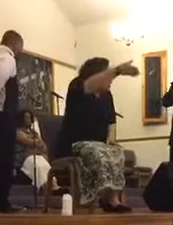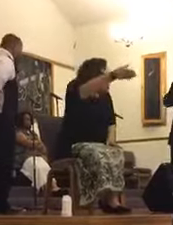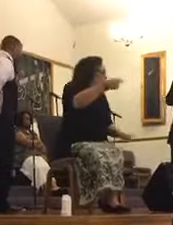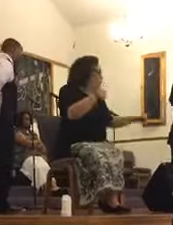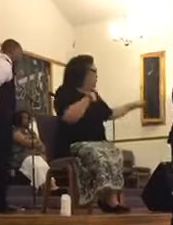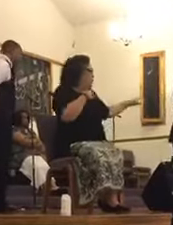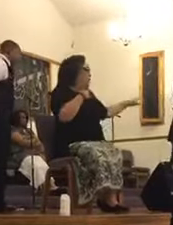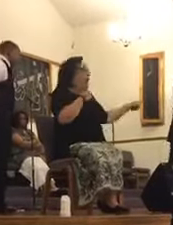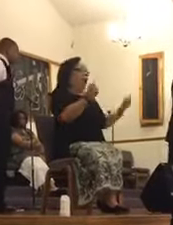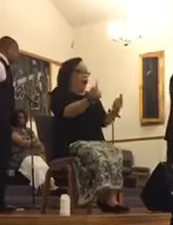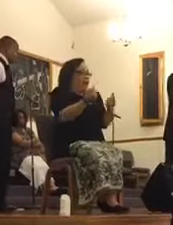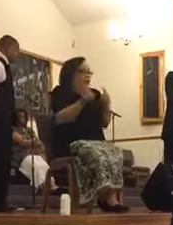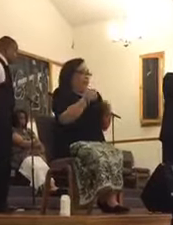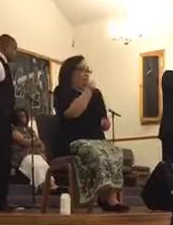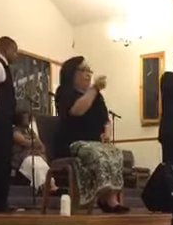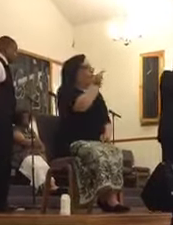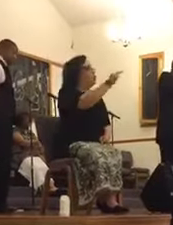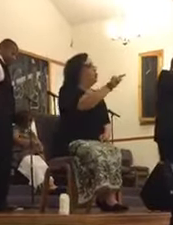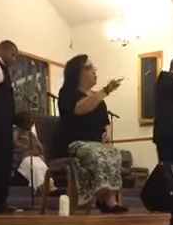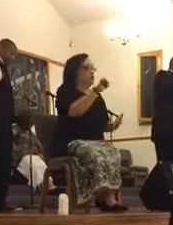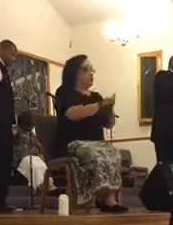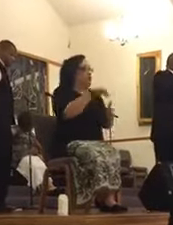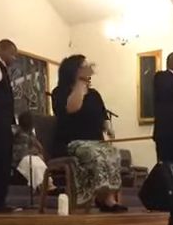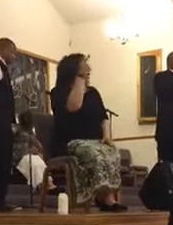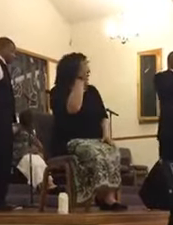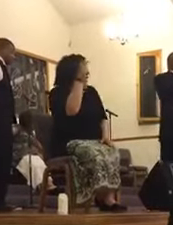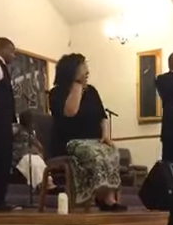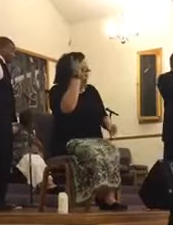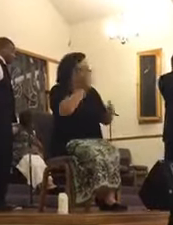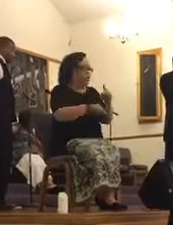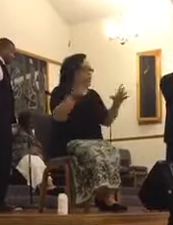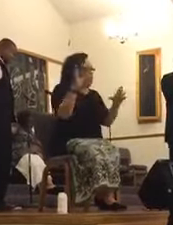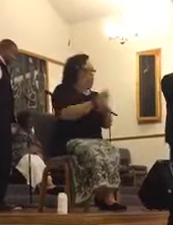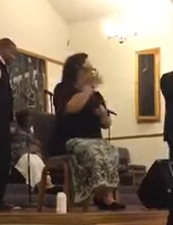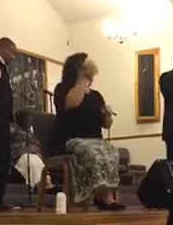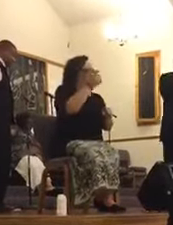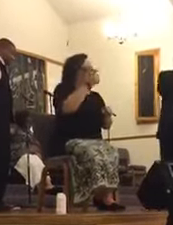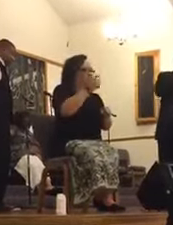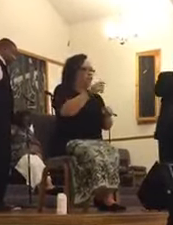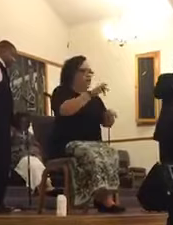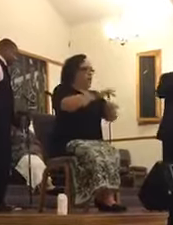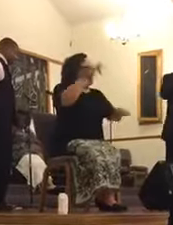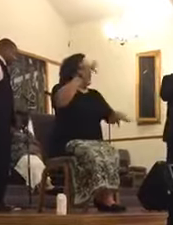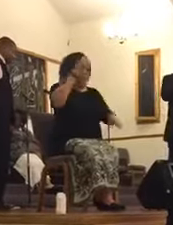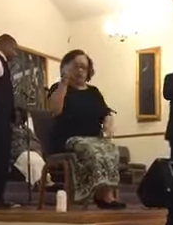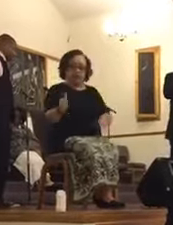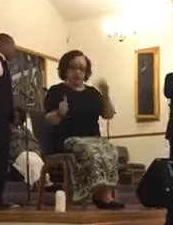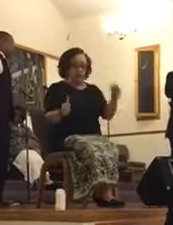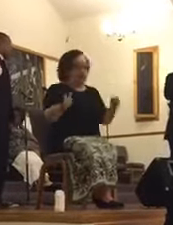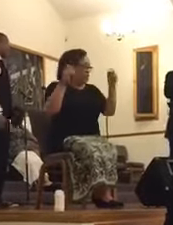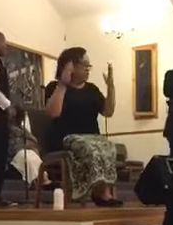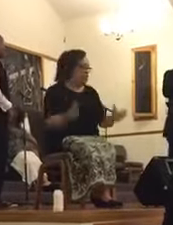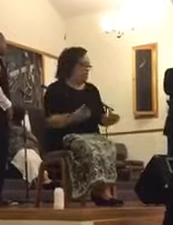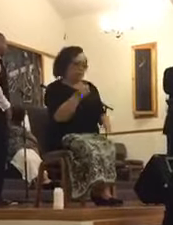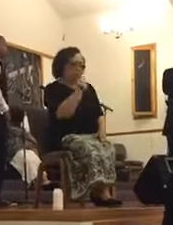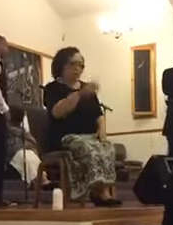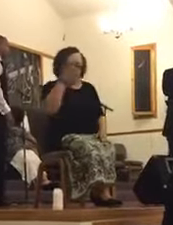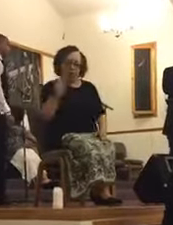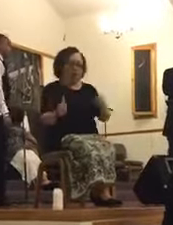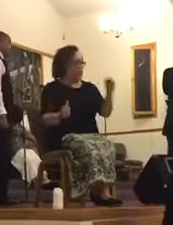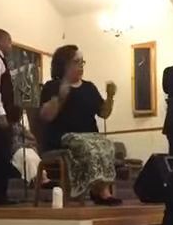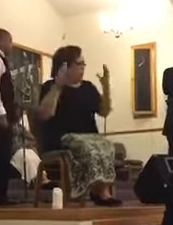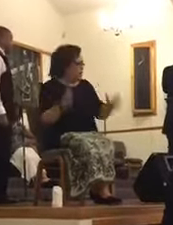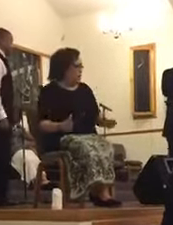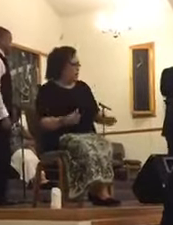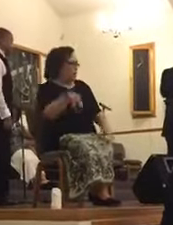win. Touch your neighbor and say, neighbor, the devil can't win. Is it